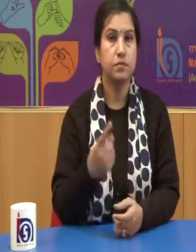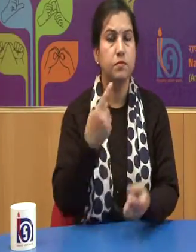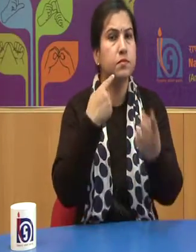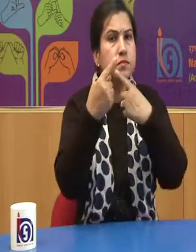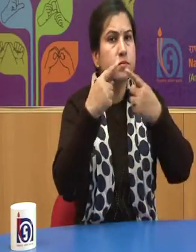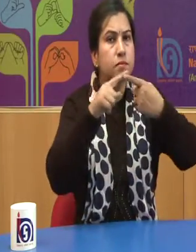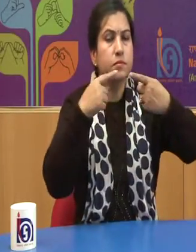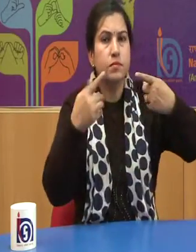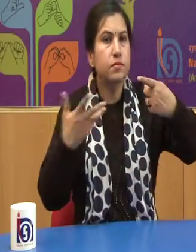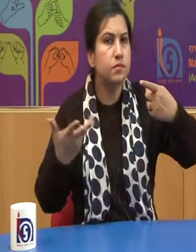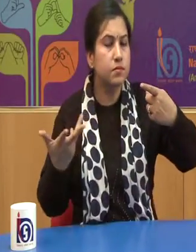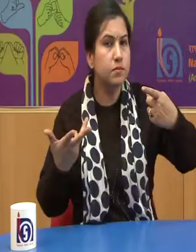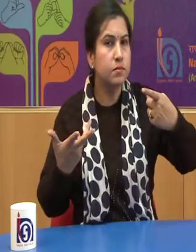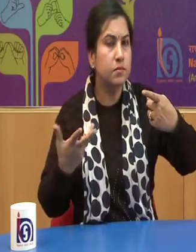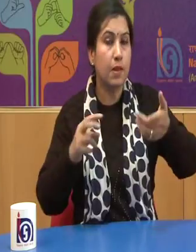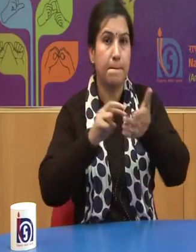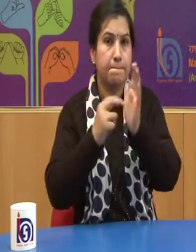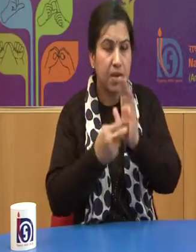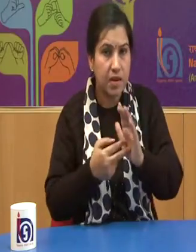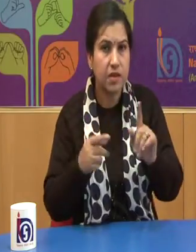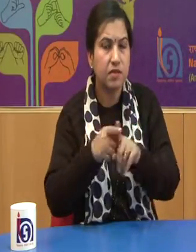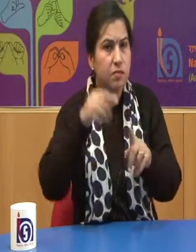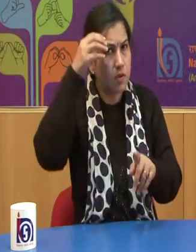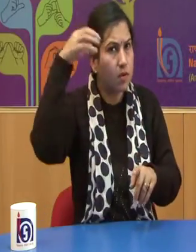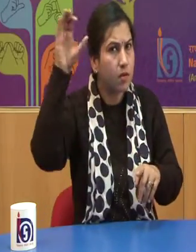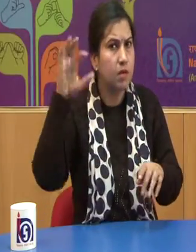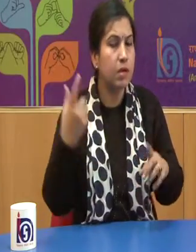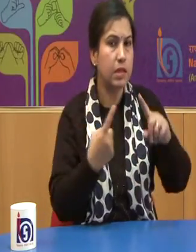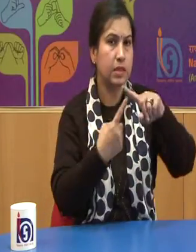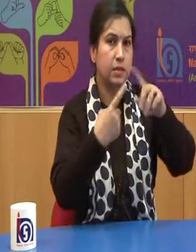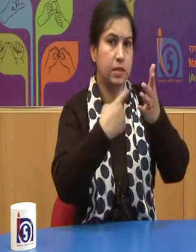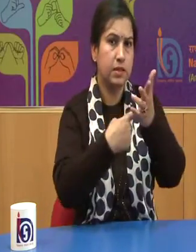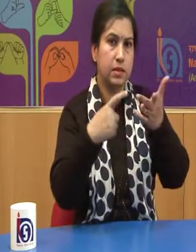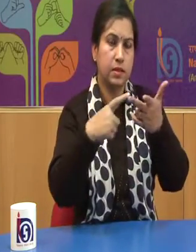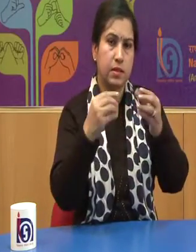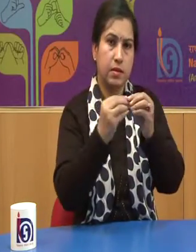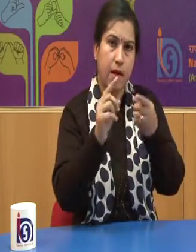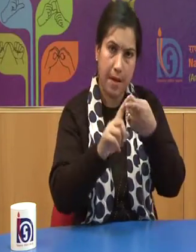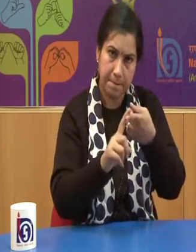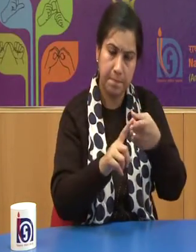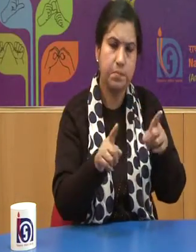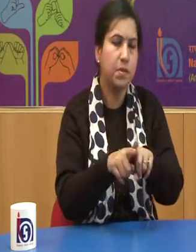First, we discussed about the meaning and concept of tribes and tribals in India.